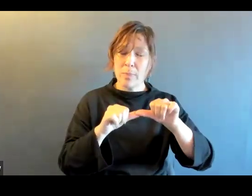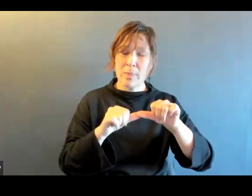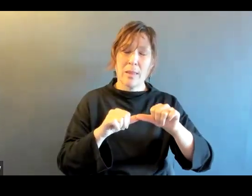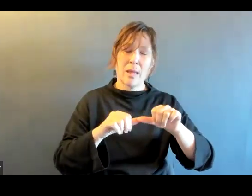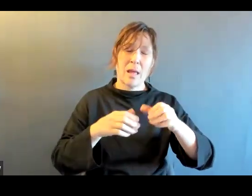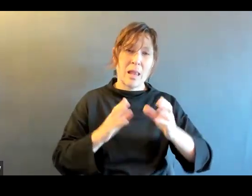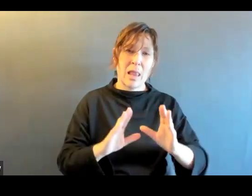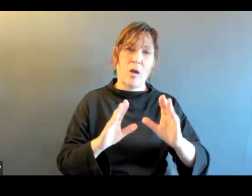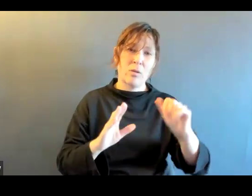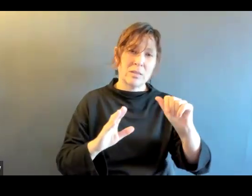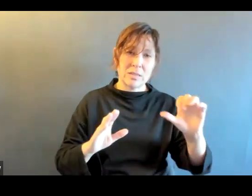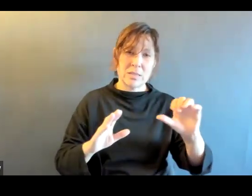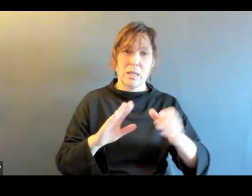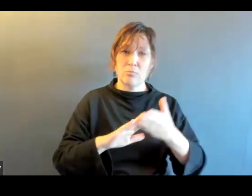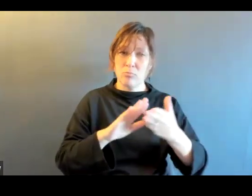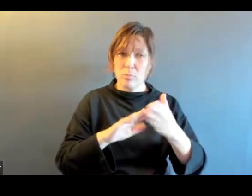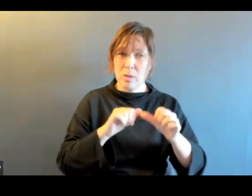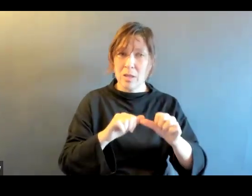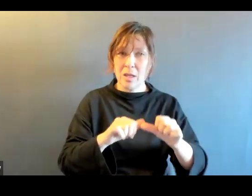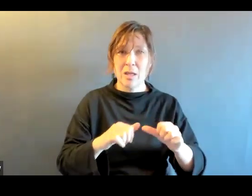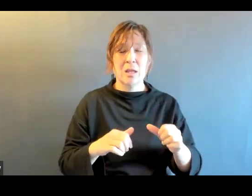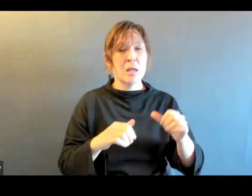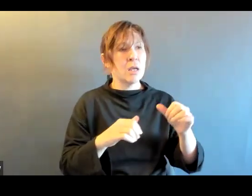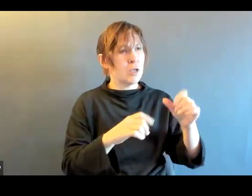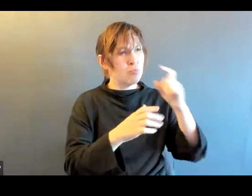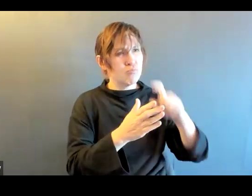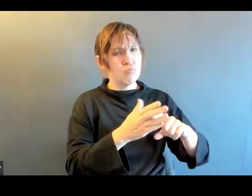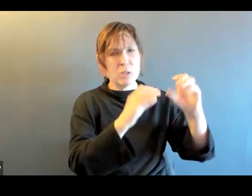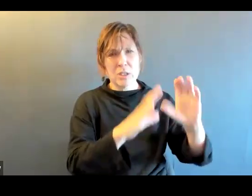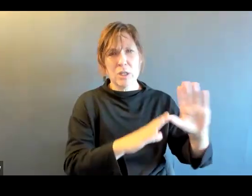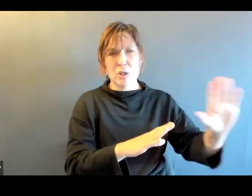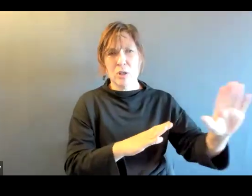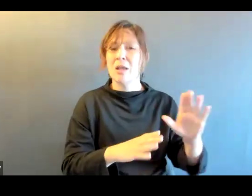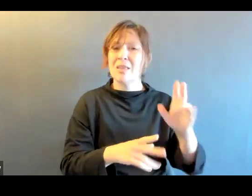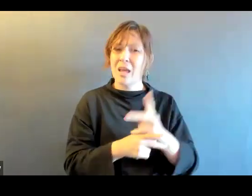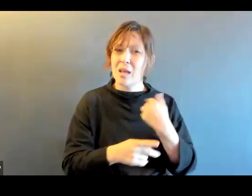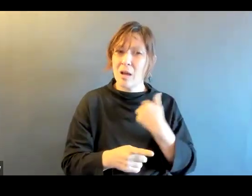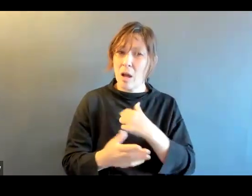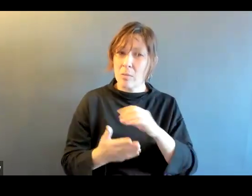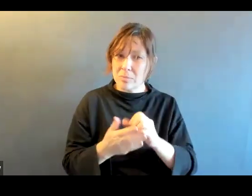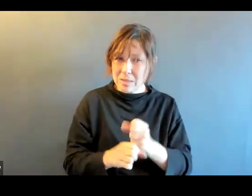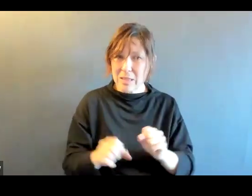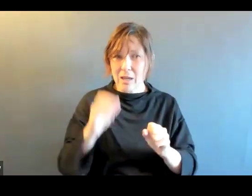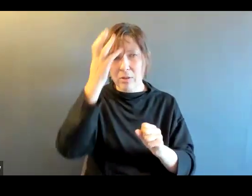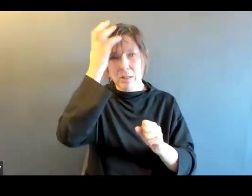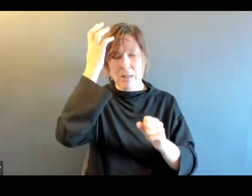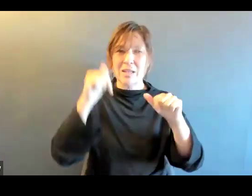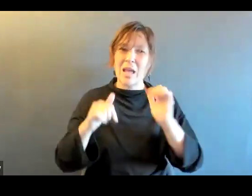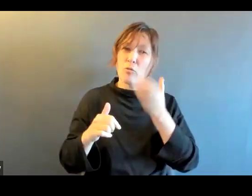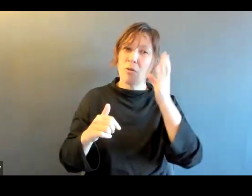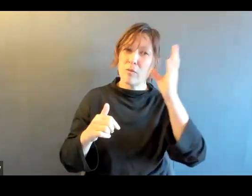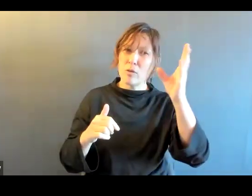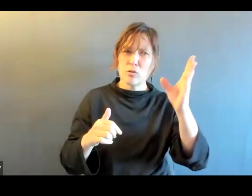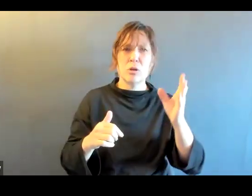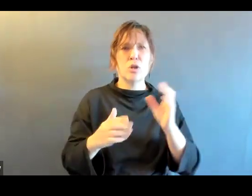that our teachers get the credit that they deserve for keeping us safe physically and mentally. This is our future and we will fight for it. Thank